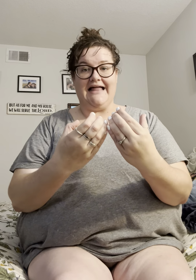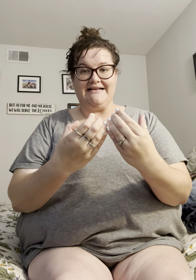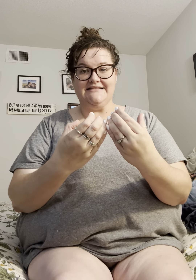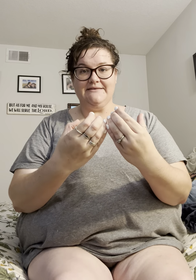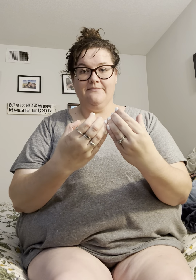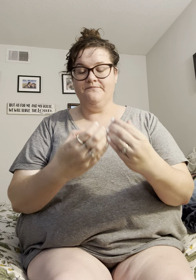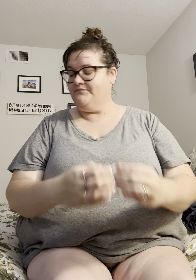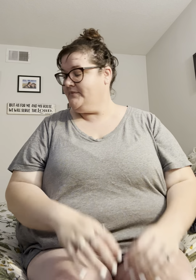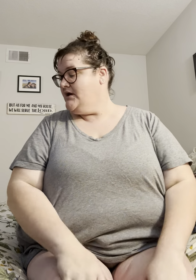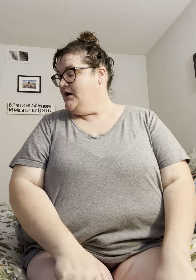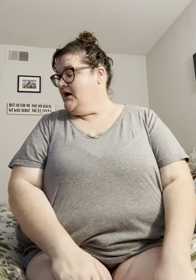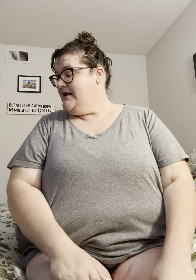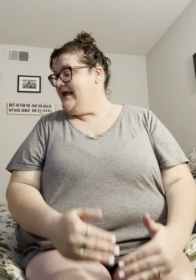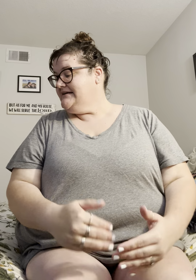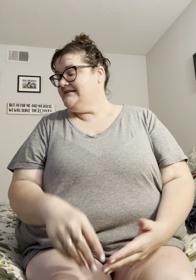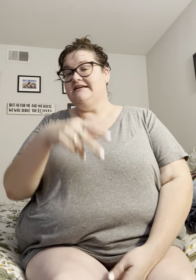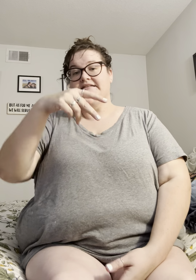Class. Next is